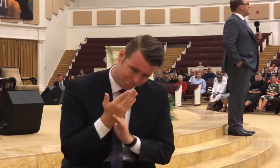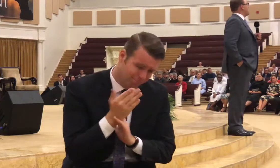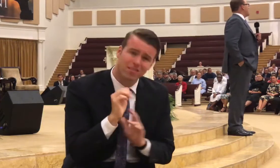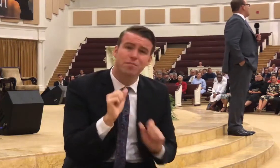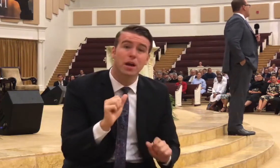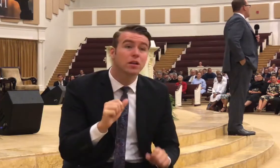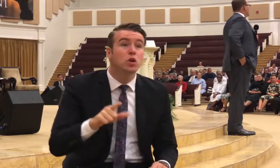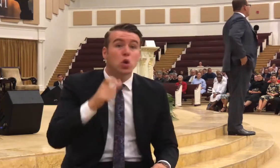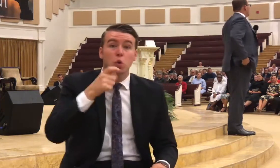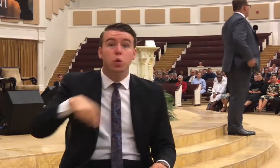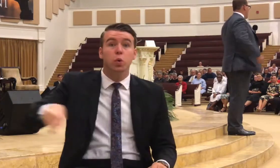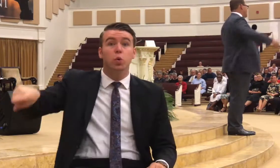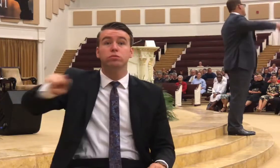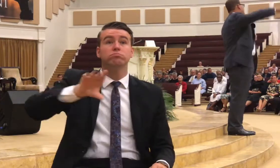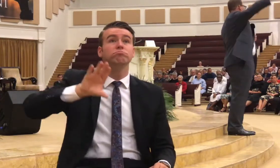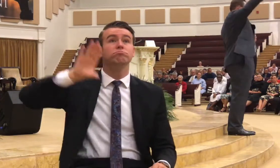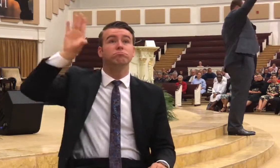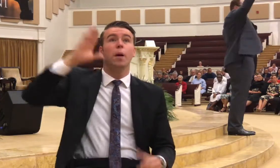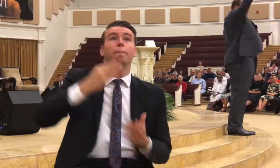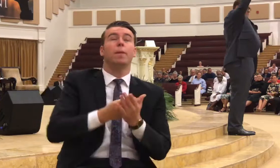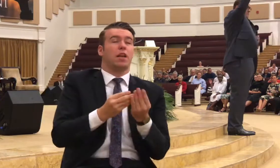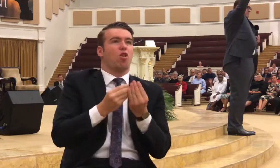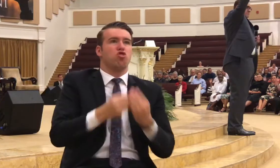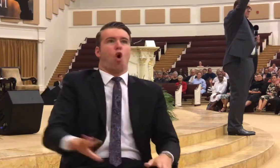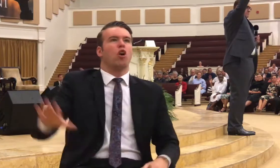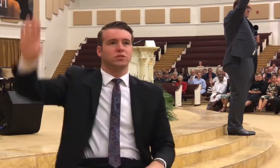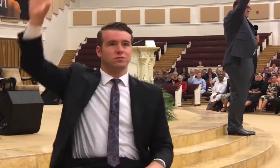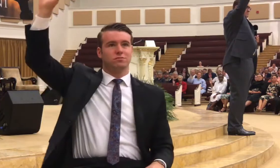Let me see anybody here. You've ever lost money.